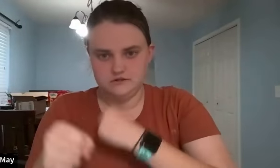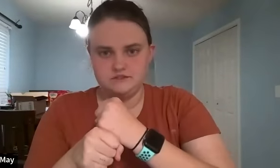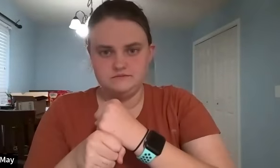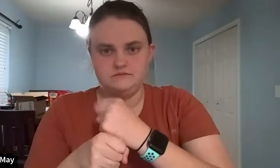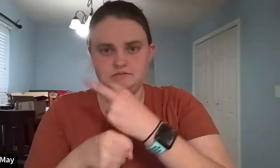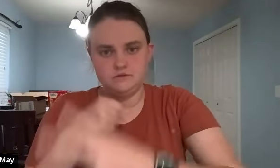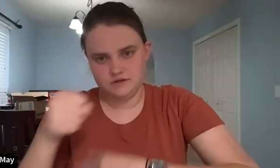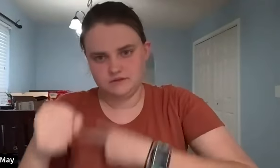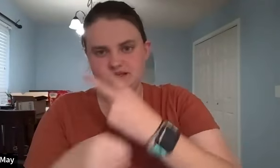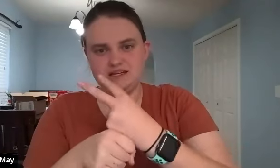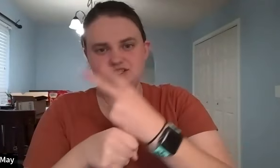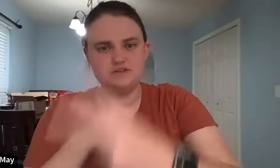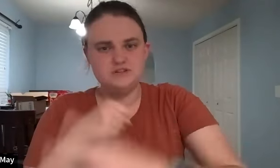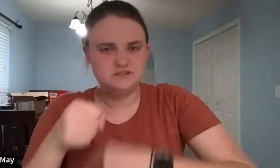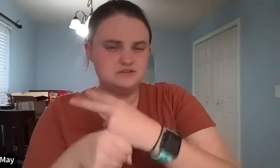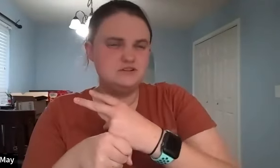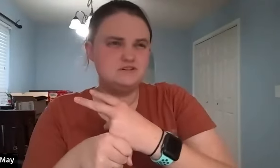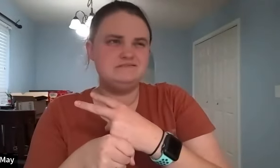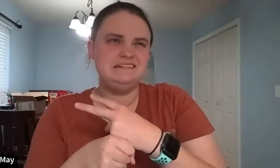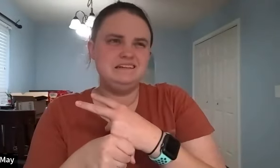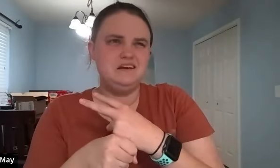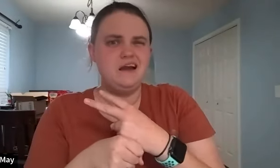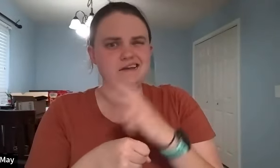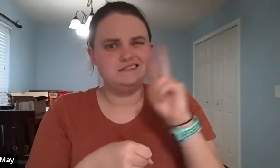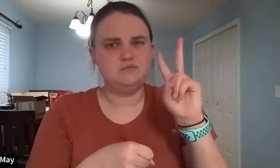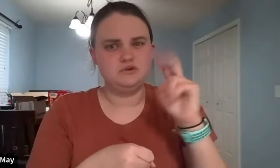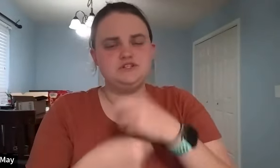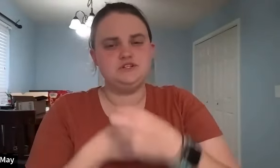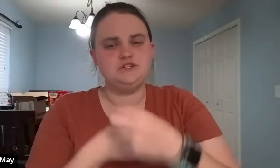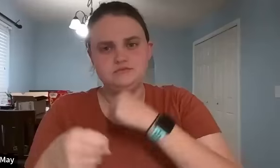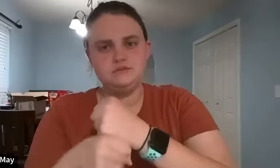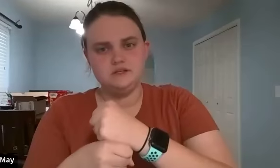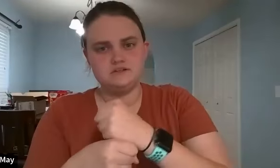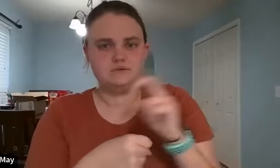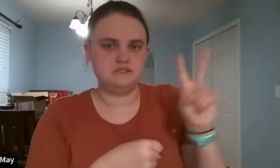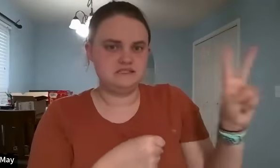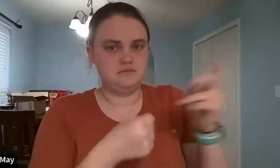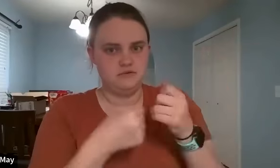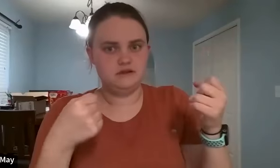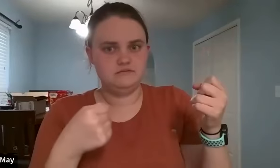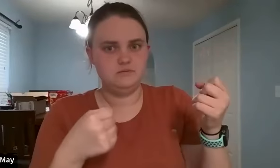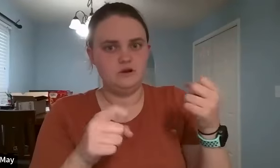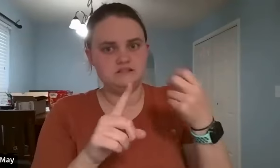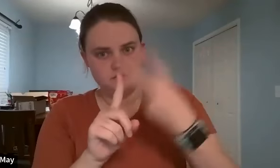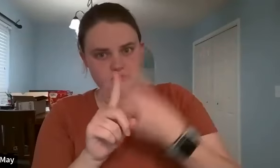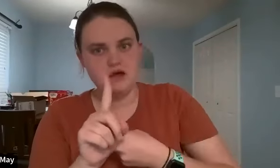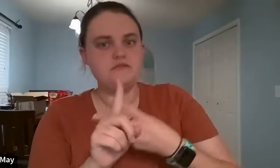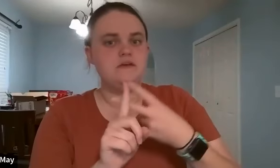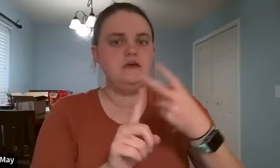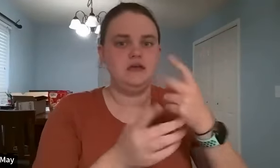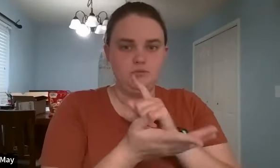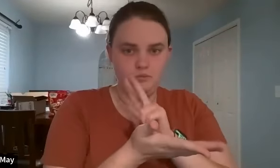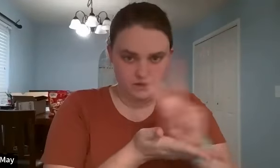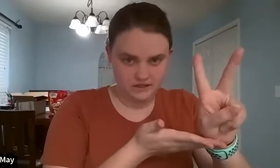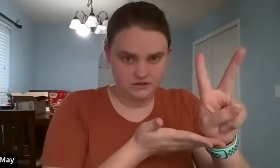years. Or I mean, I guess you could do 2 years. I see more 2 years where it's separate. Whereas like with month and week, you